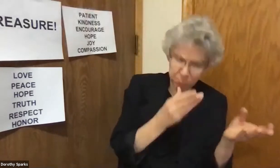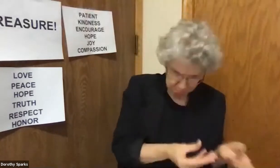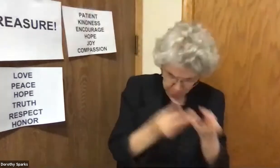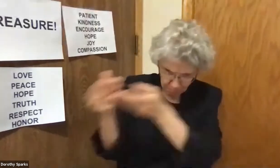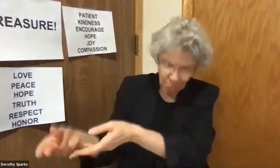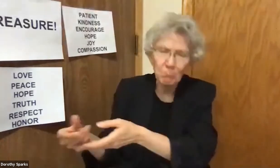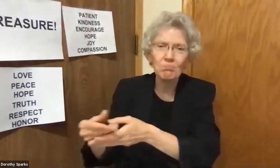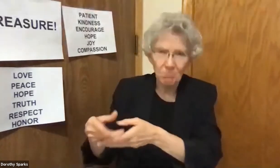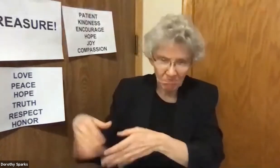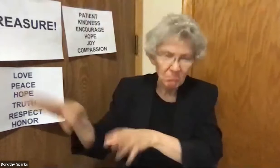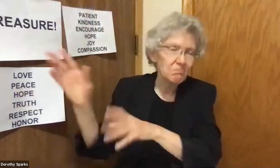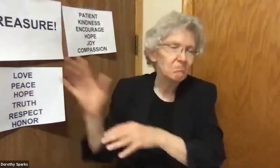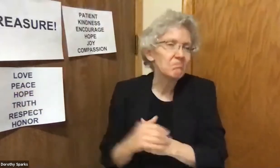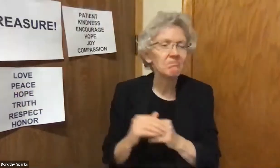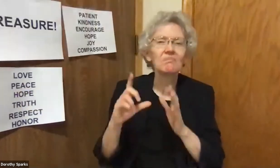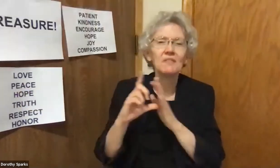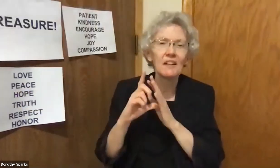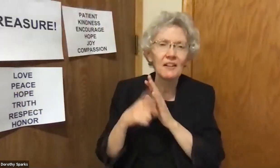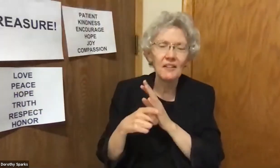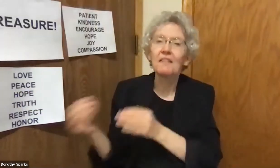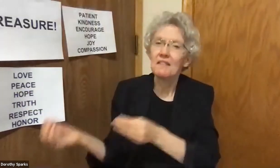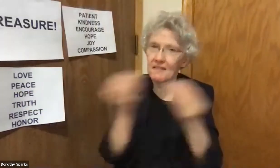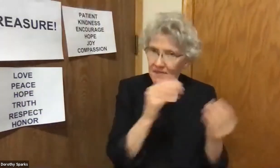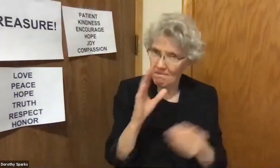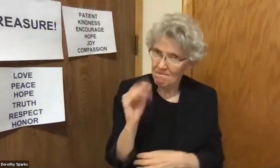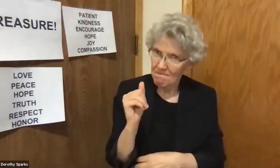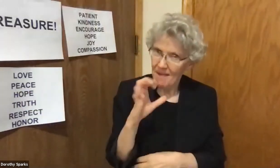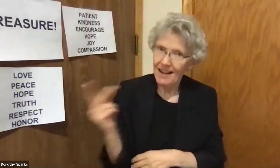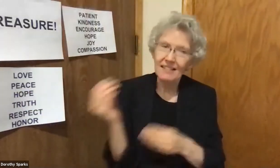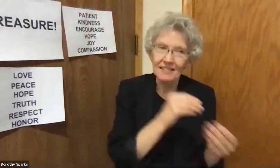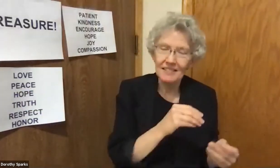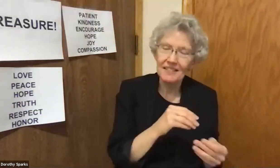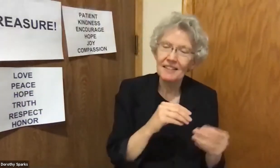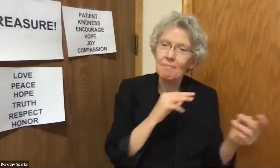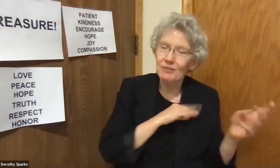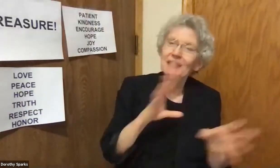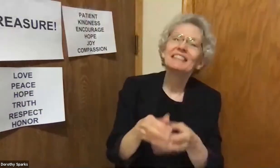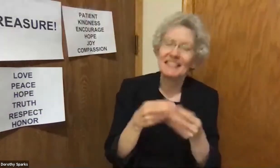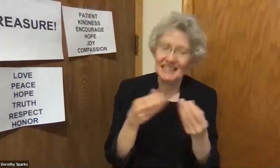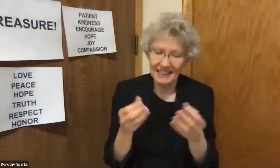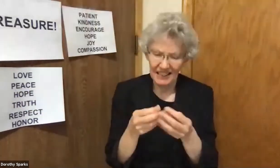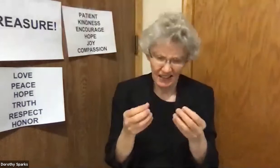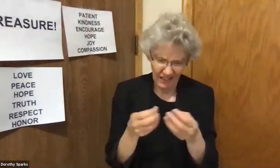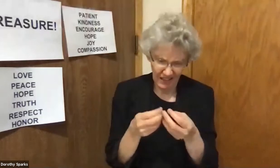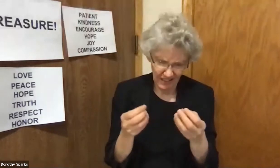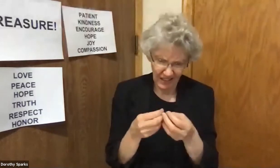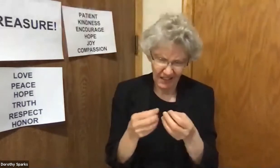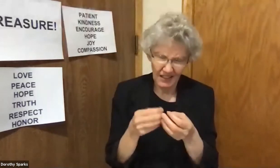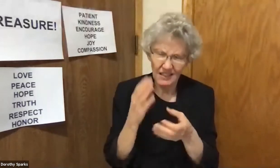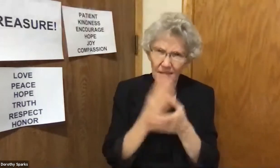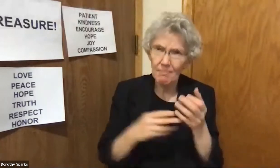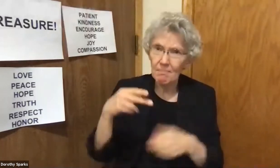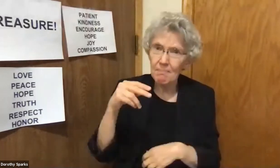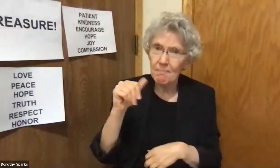if he could borrow his Bible. And the missionary said, sure. So he gave him his Bible to borrow, to use. And when